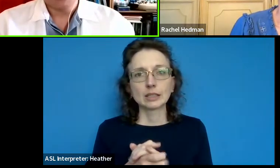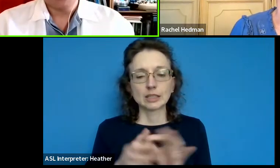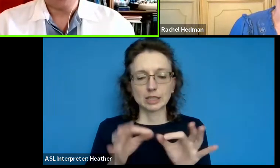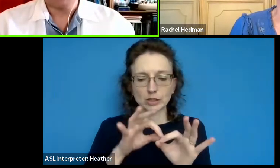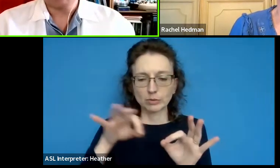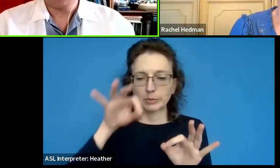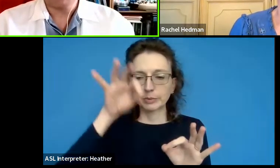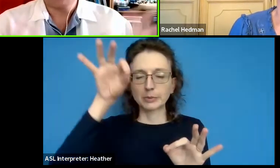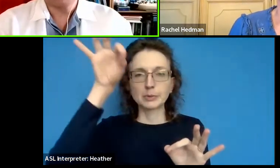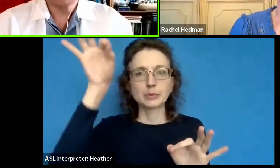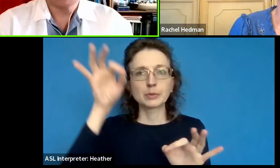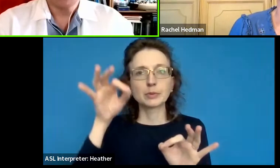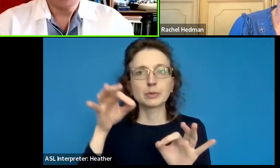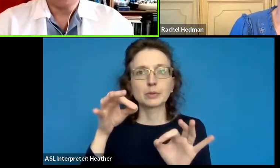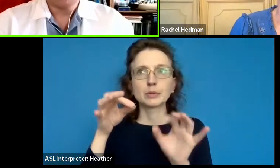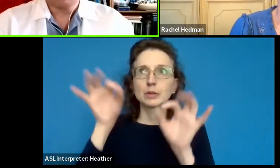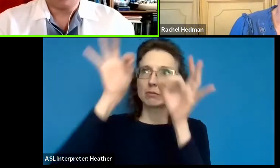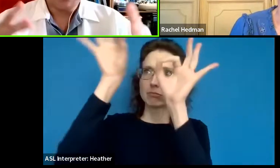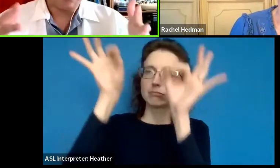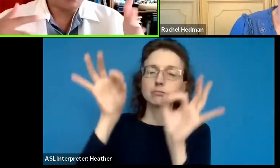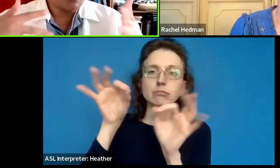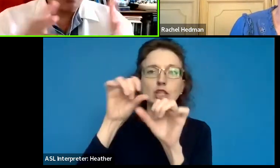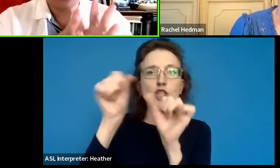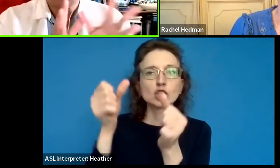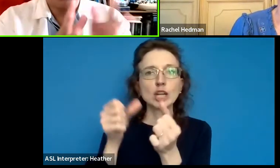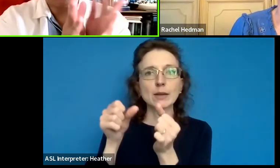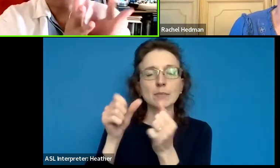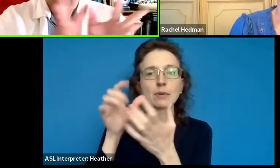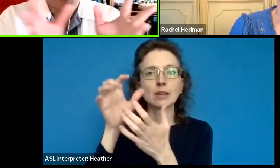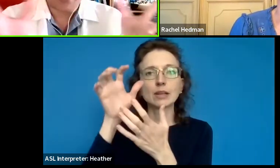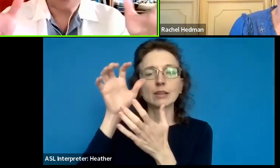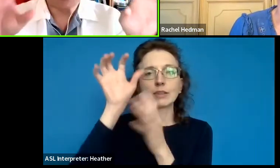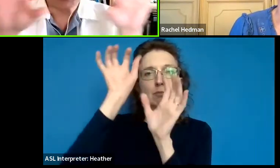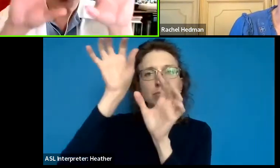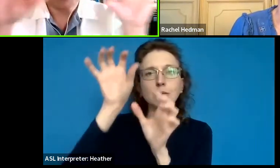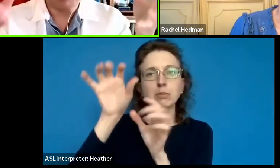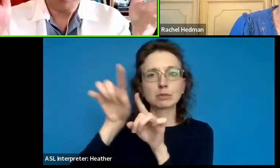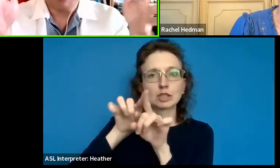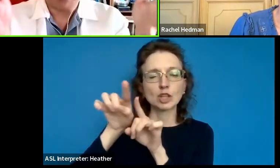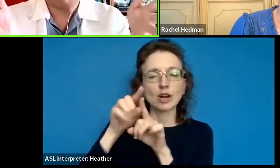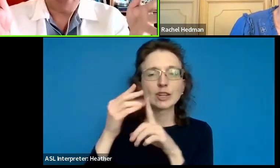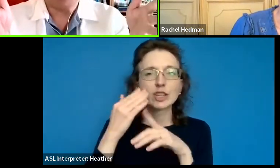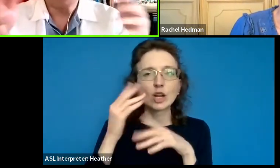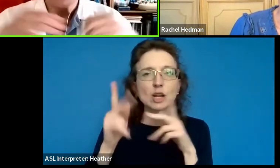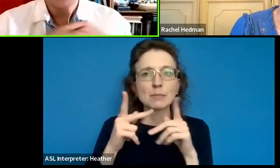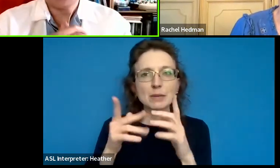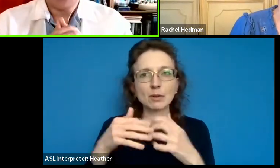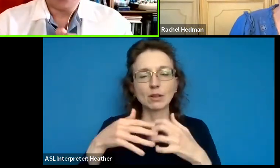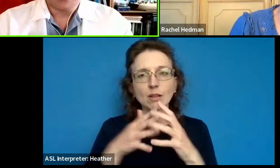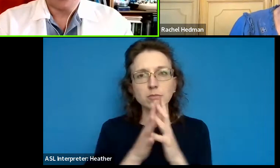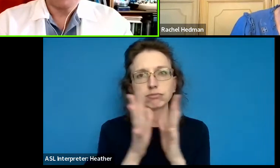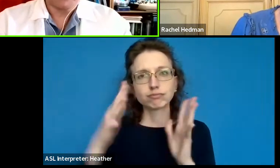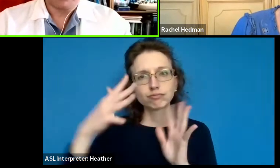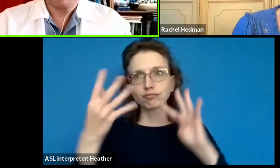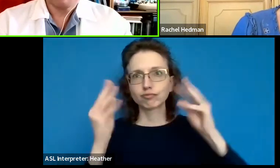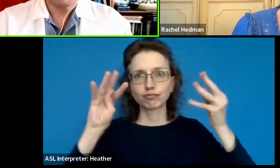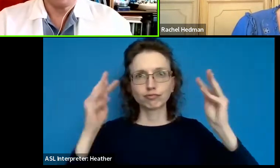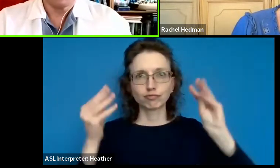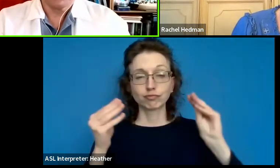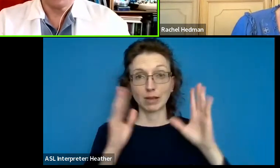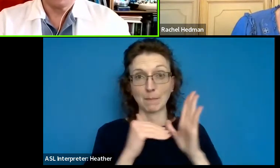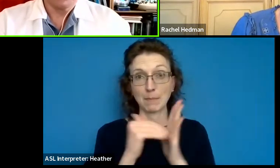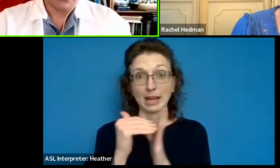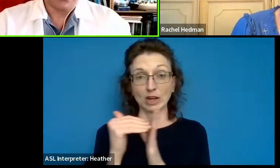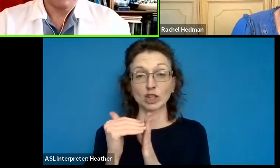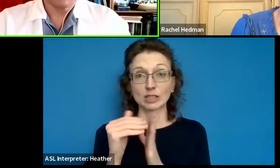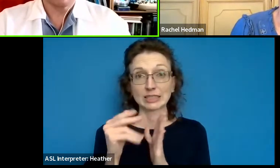constellation. That would be one way. So you know how people would use strings with their hands to make patterns. There are people who